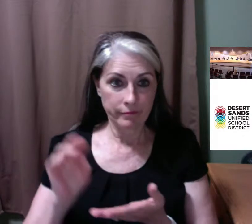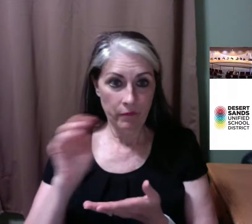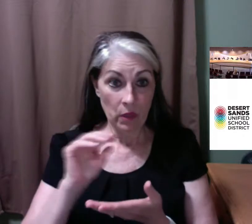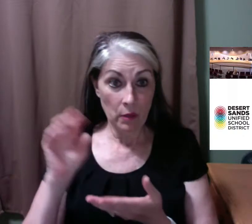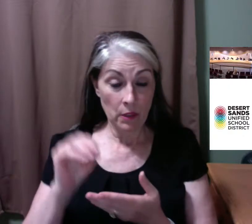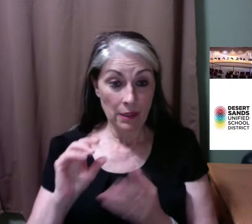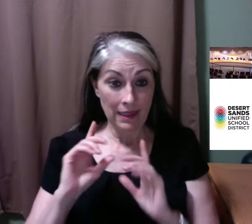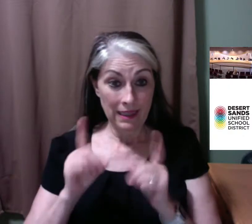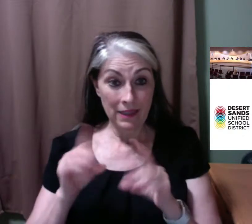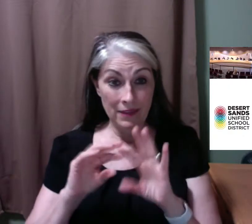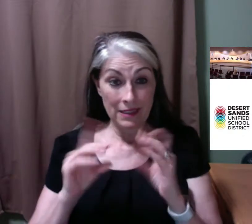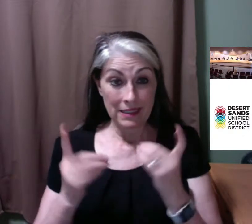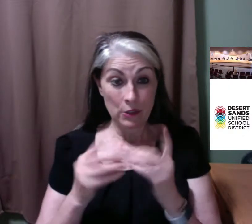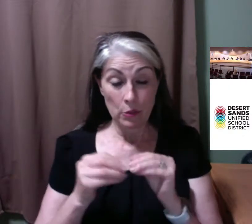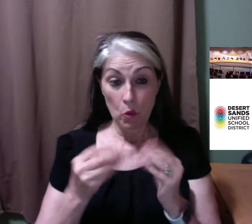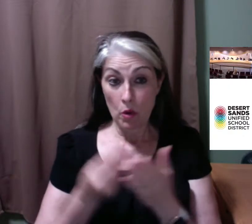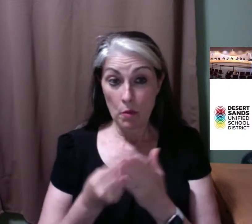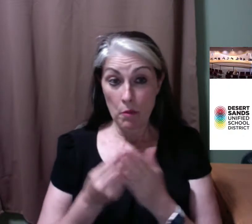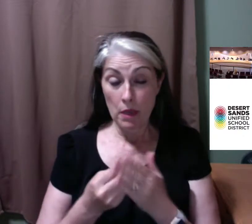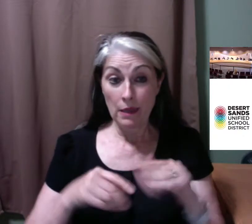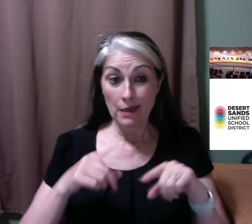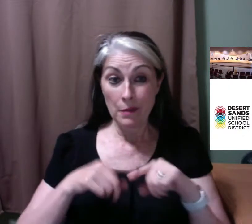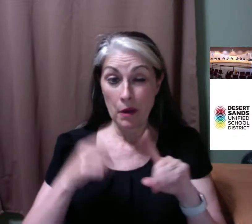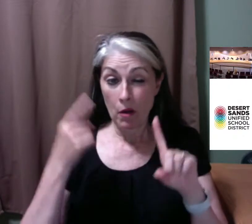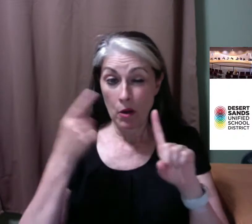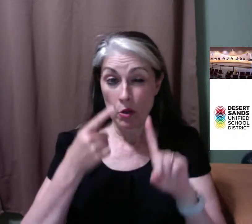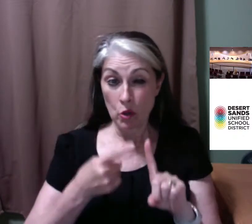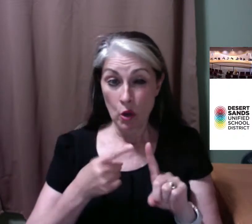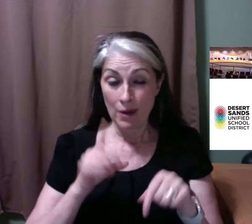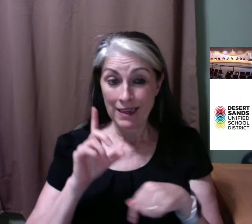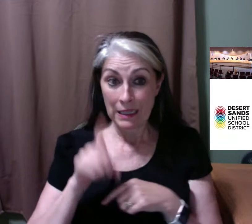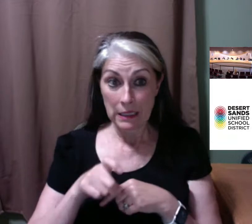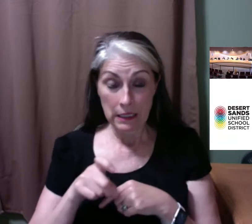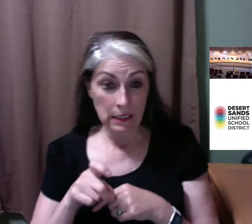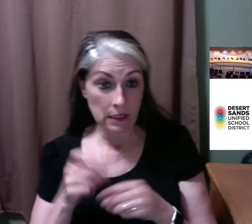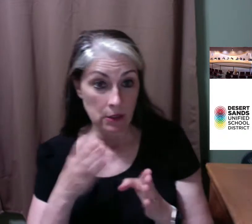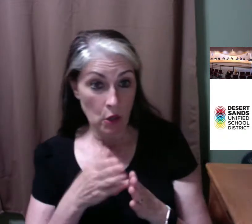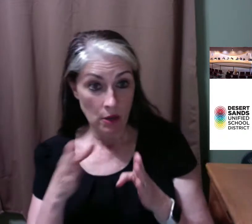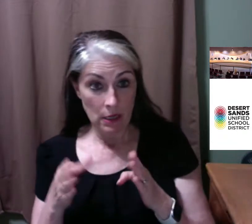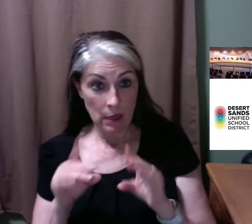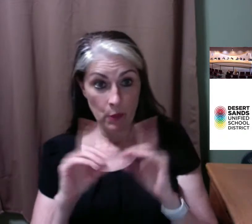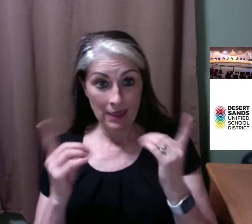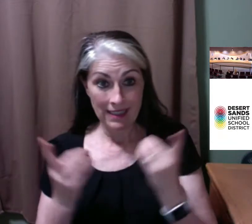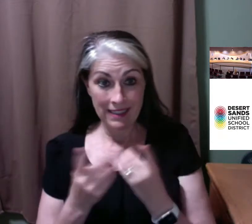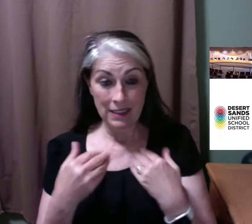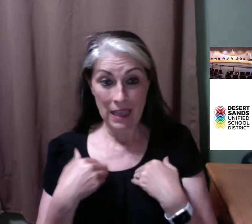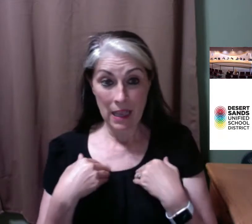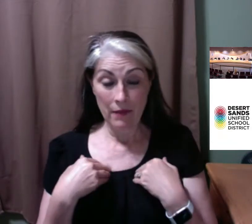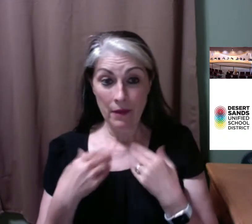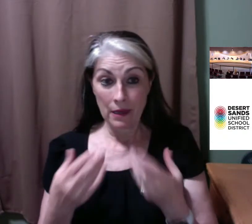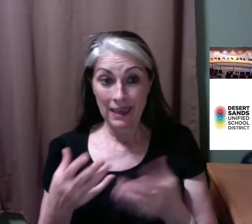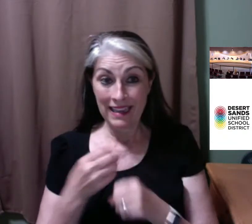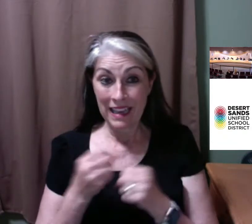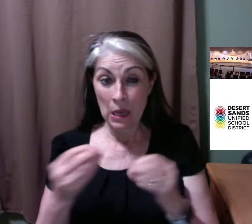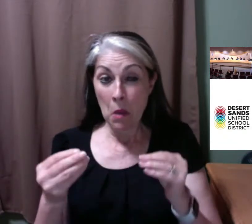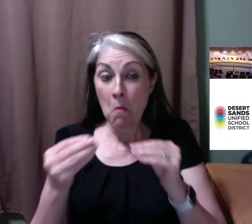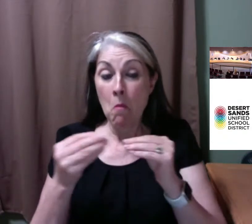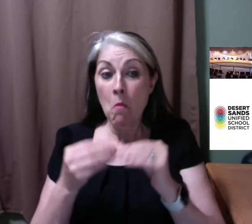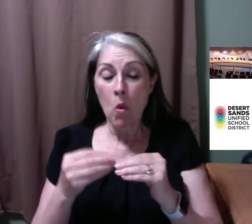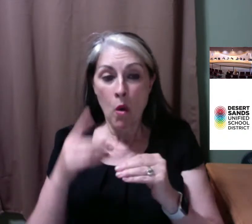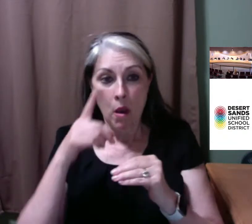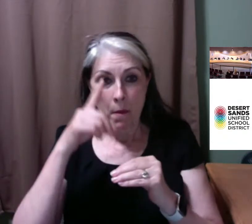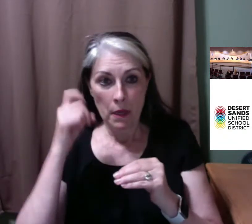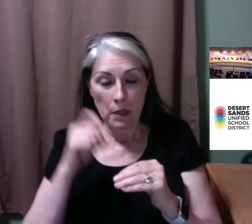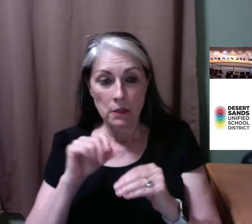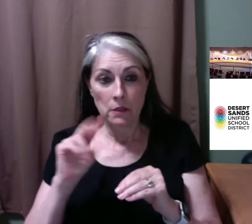money based on targeted needs, our neighboring districts are getting a lot more, and that's because their